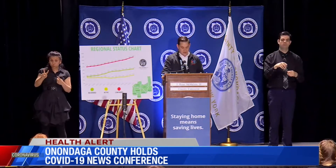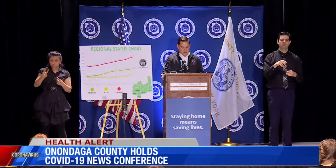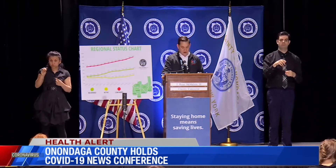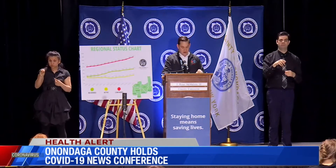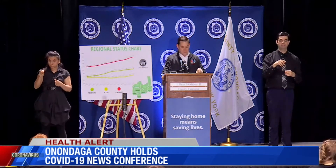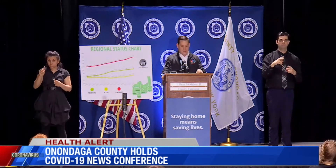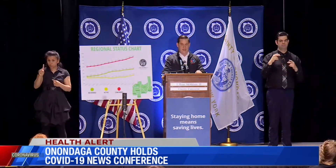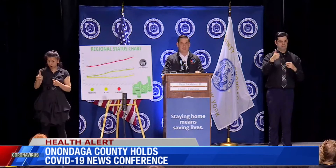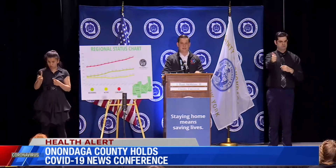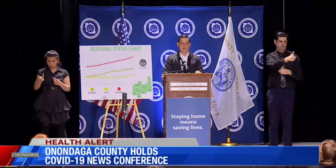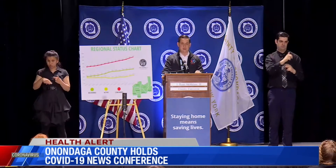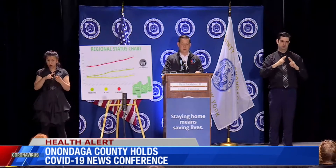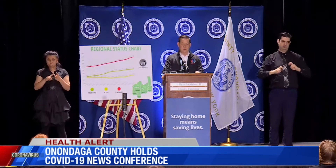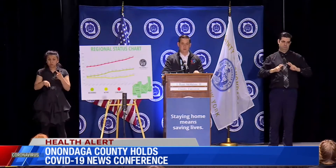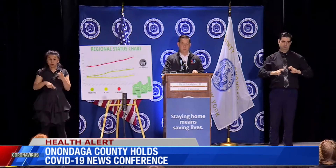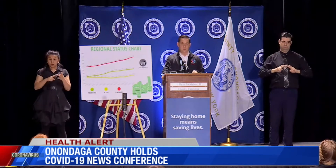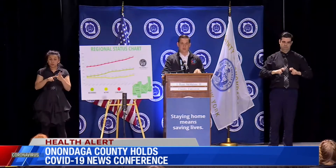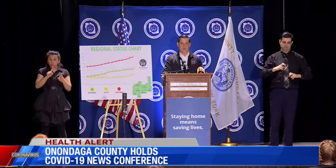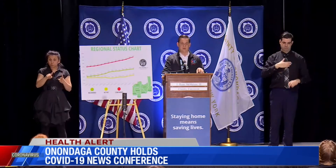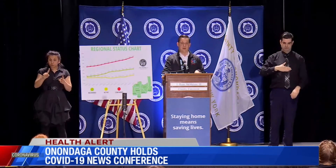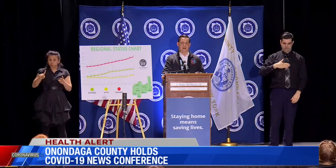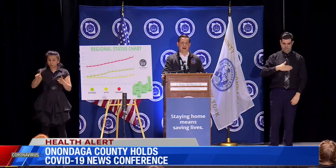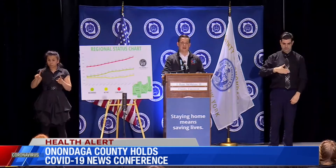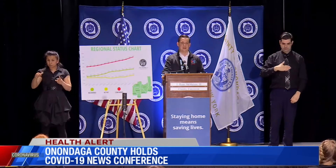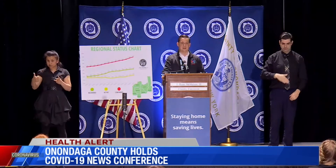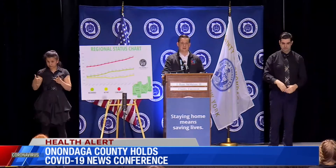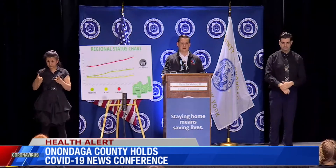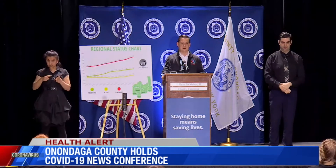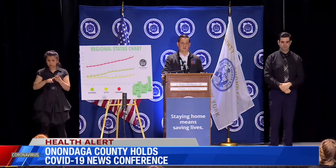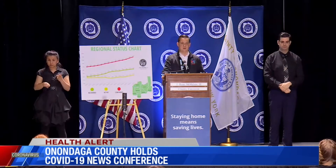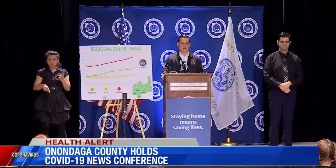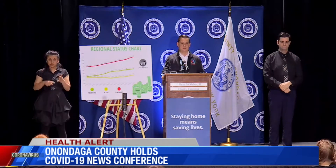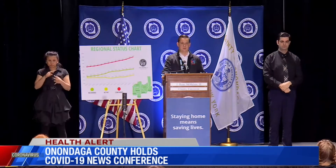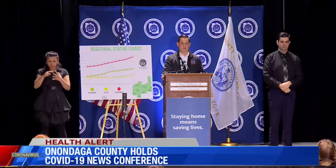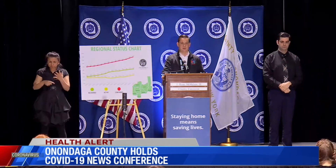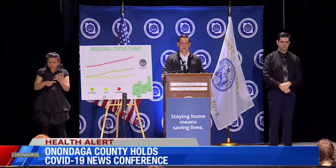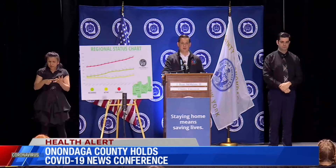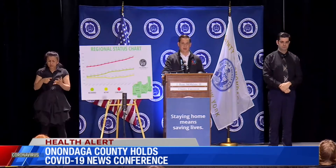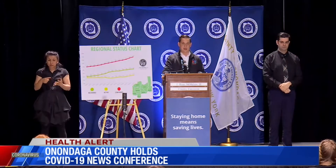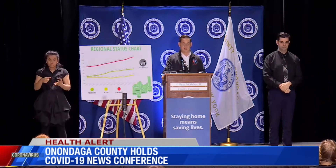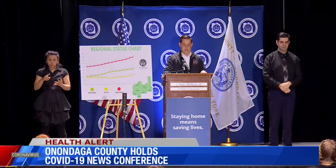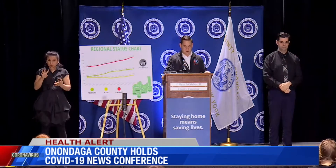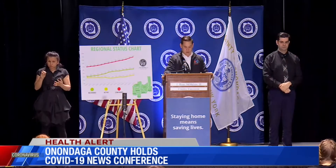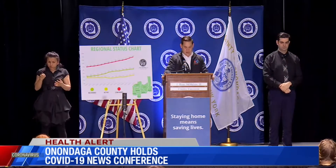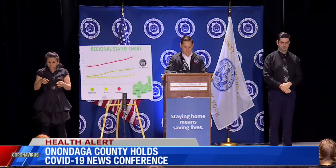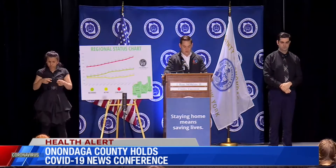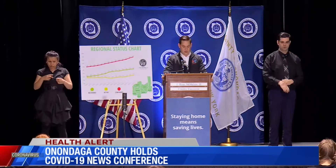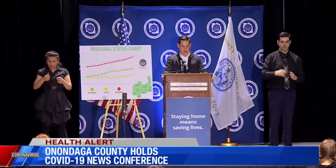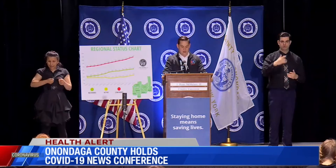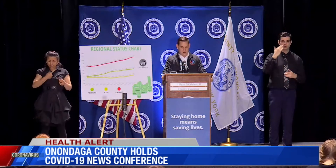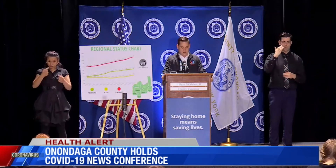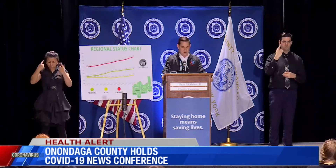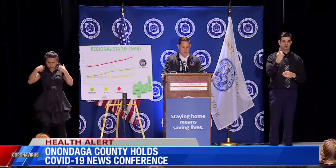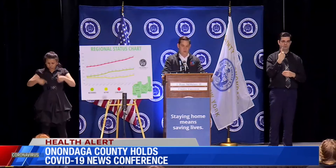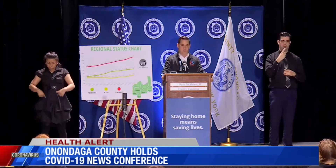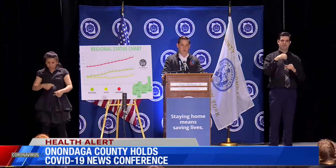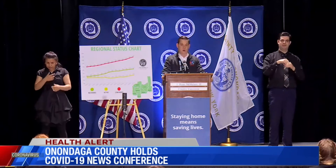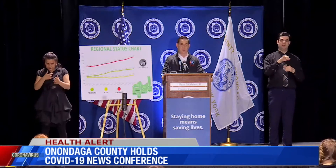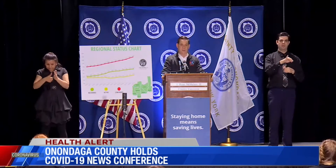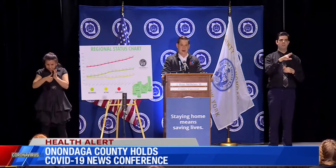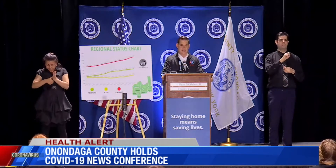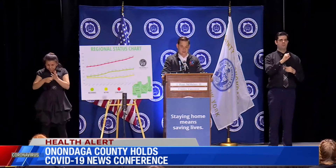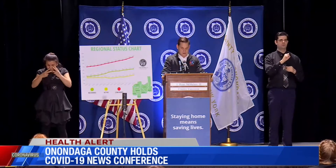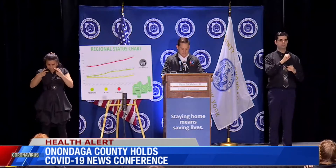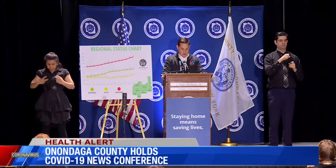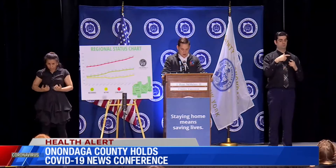116, on the following dates, we just want you to be very cognizant of your symptoms and contact your doctor. Again, this individual was